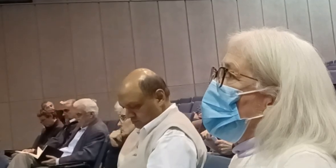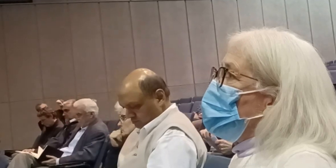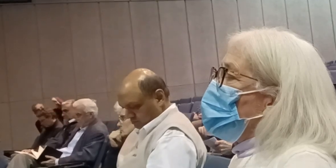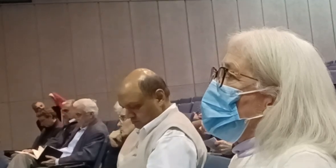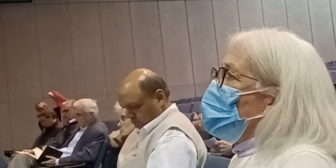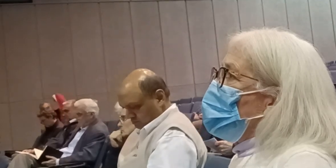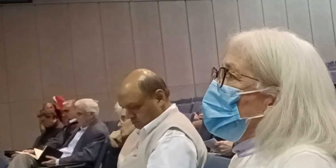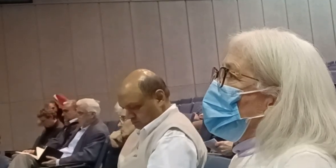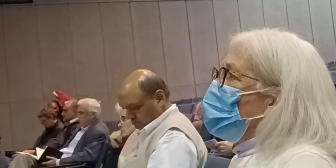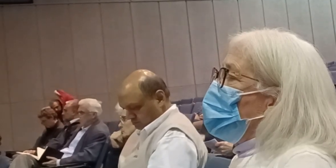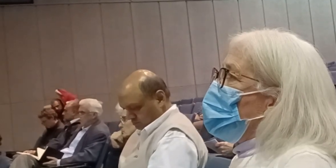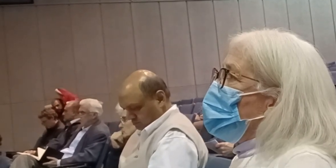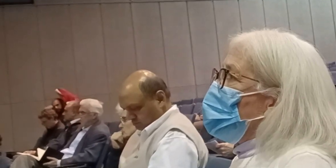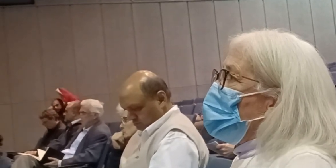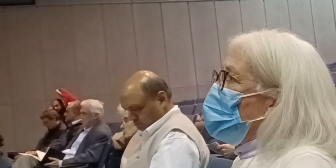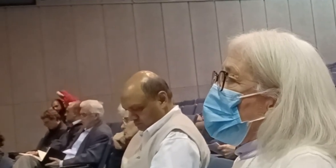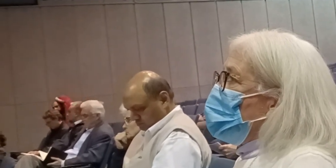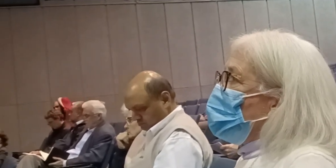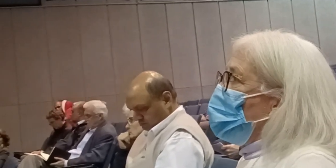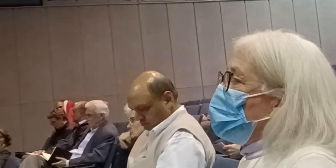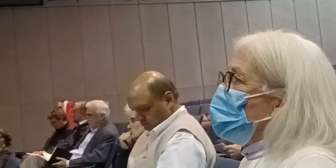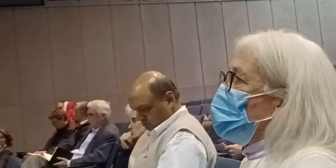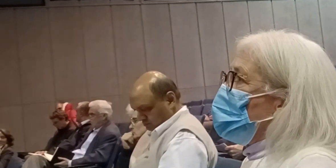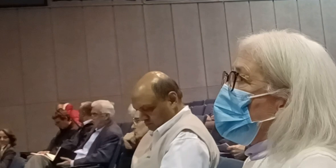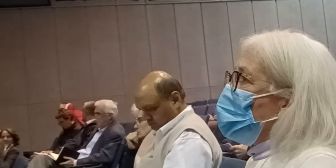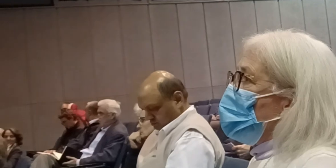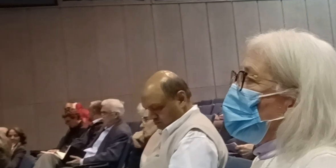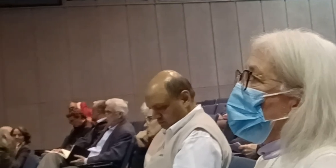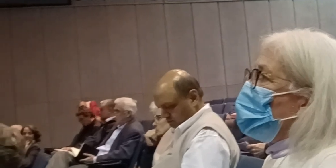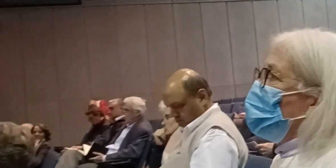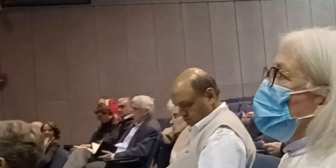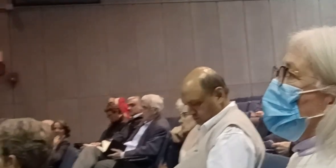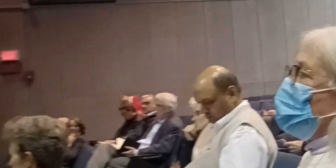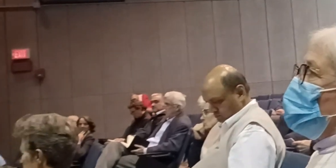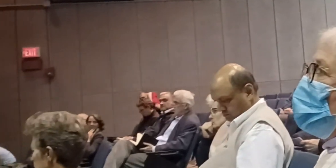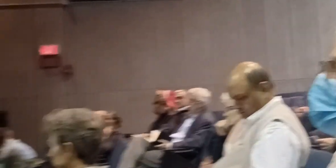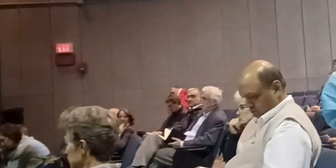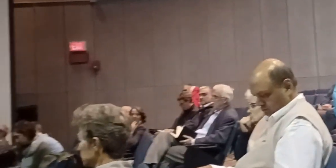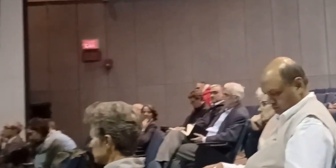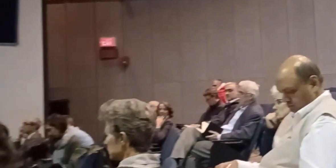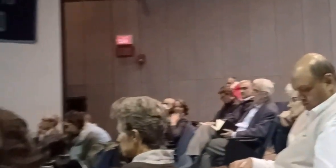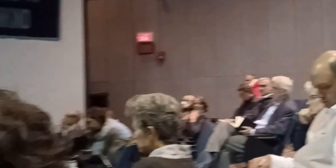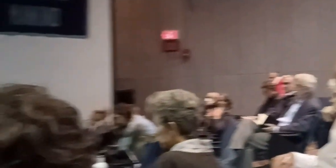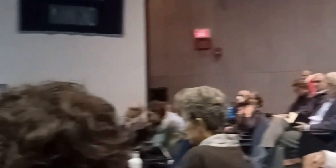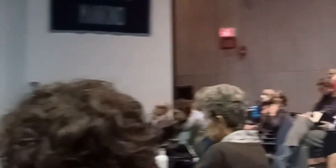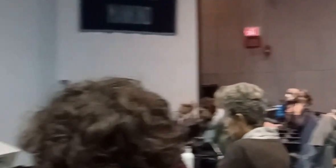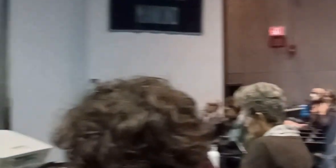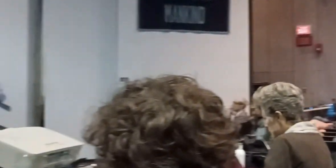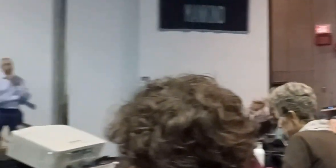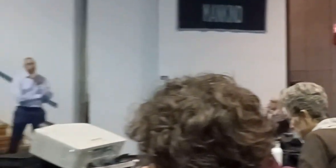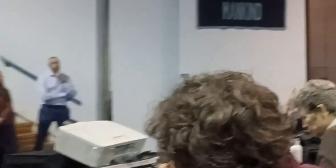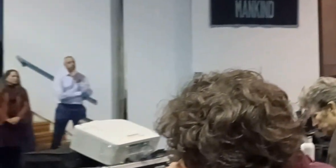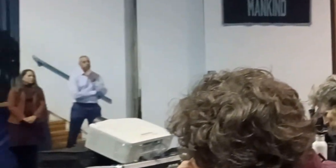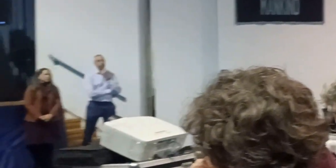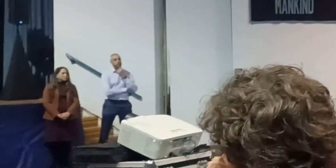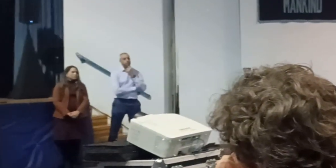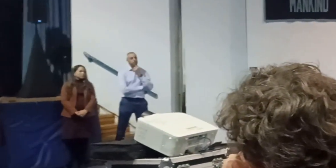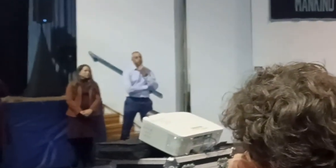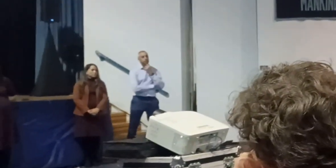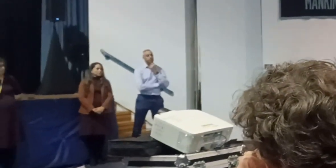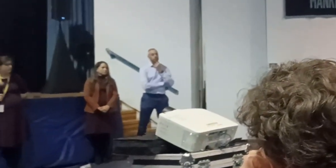appropriate scale, appropriate design. Again, it's an issue of working together collaboratively, and I would like to just quote a